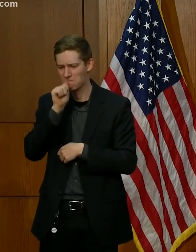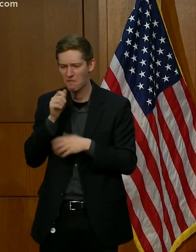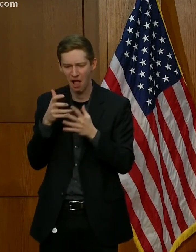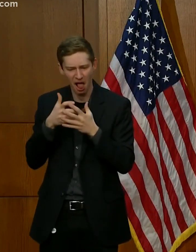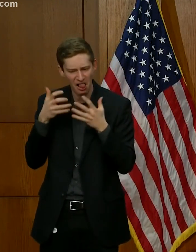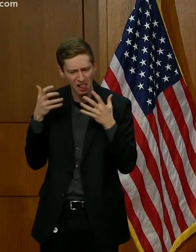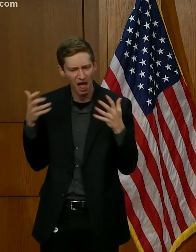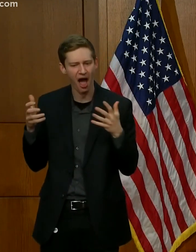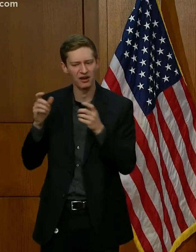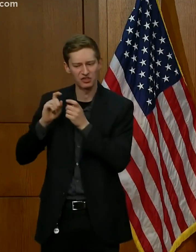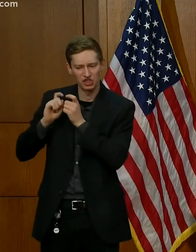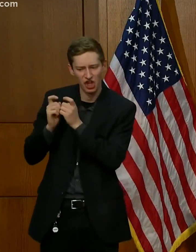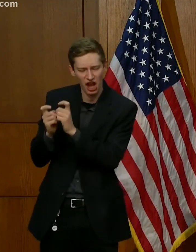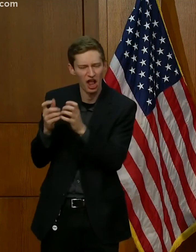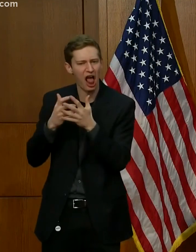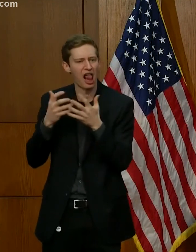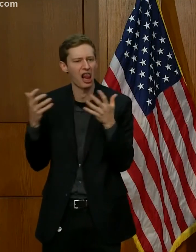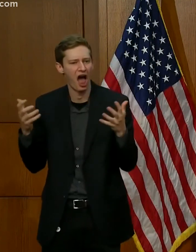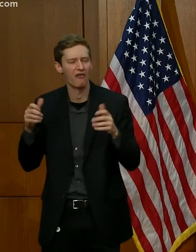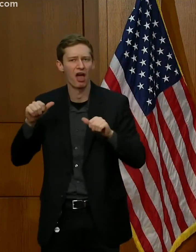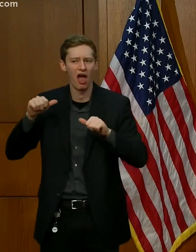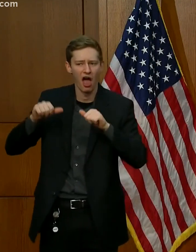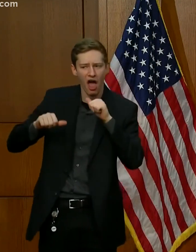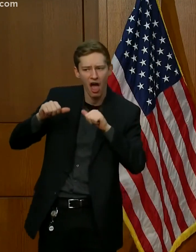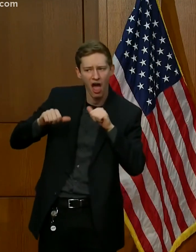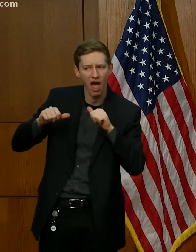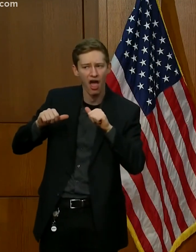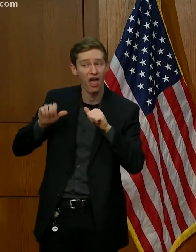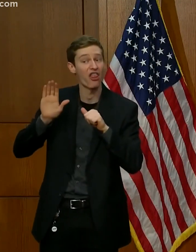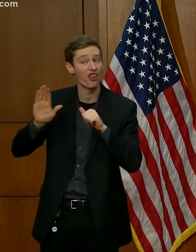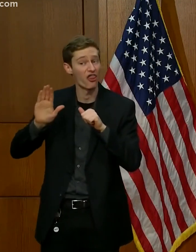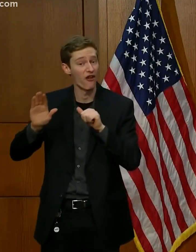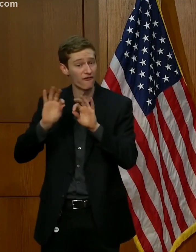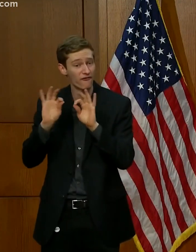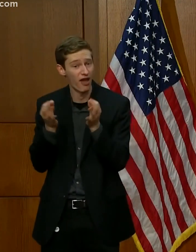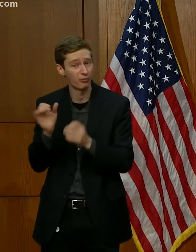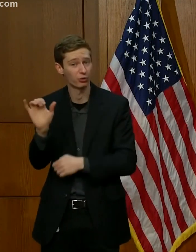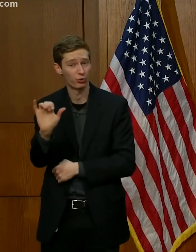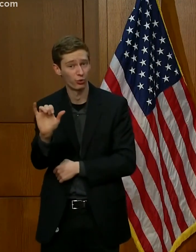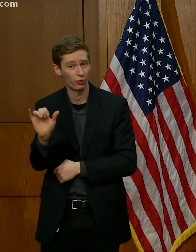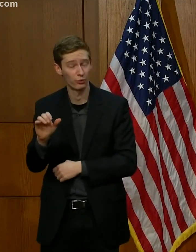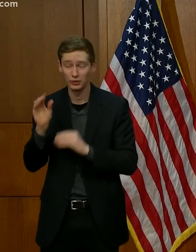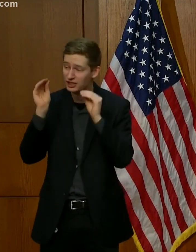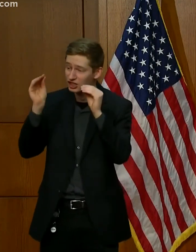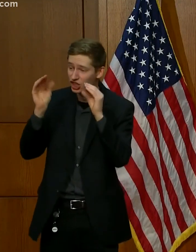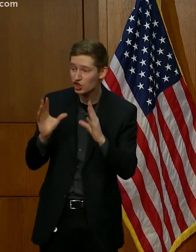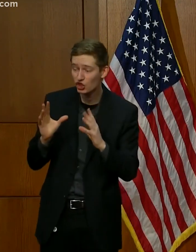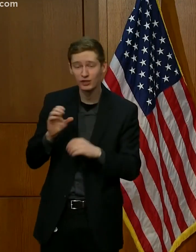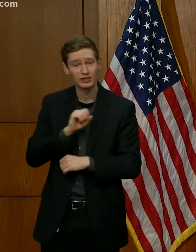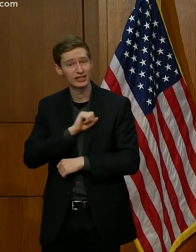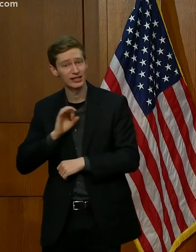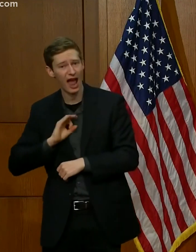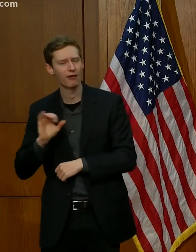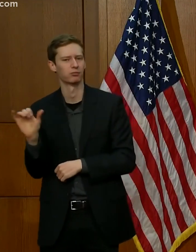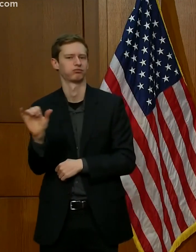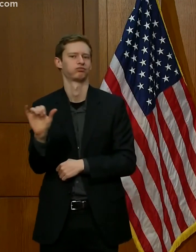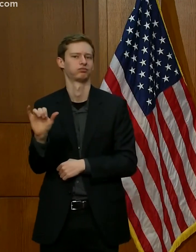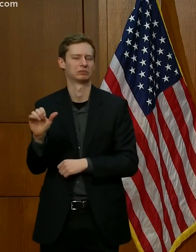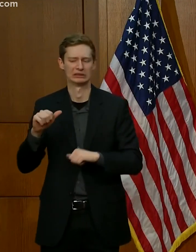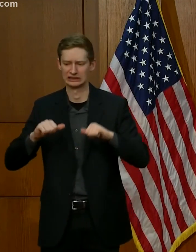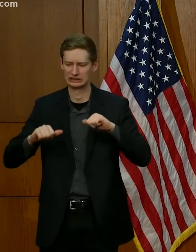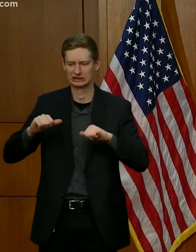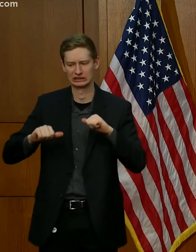uncertainty. And so have their families and teachers and school staff. But we know that